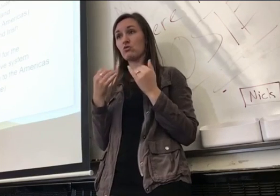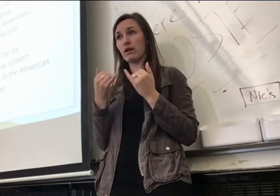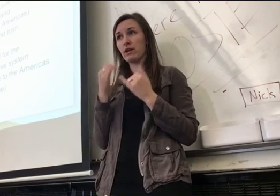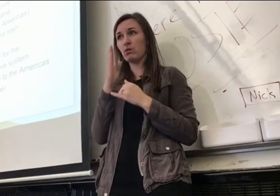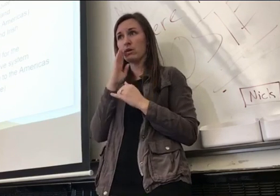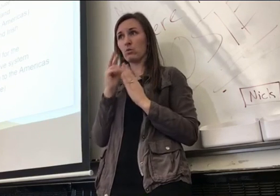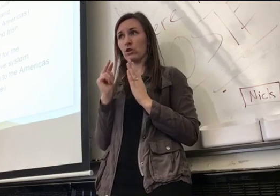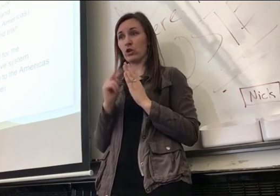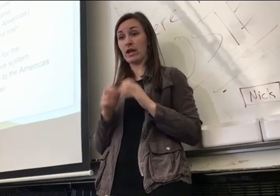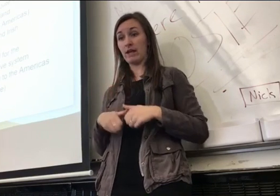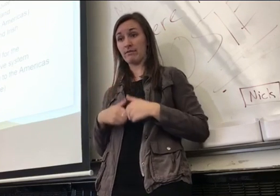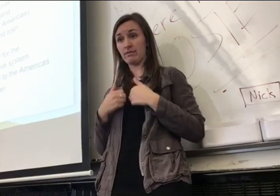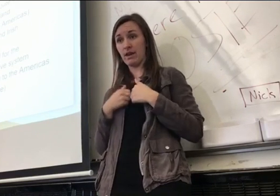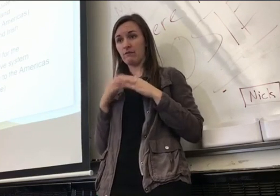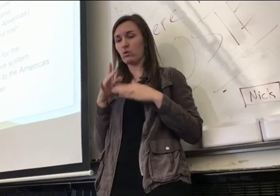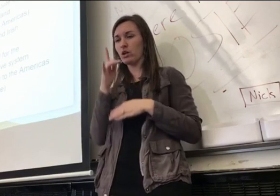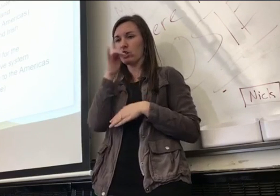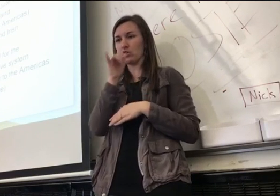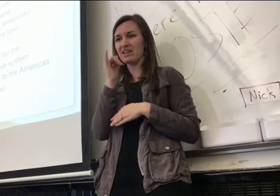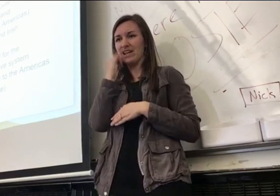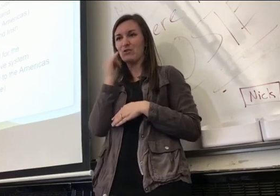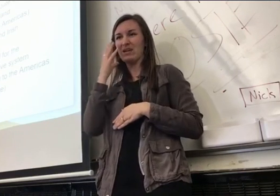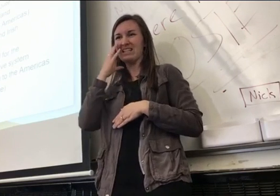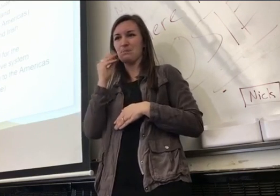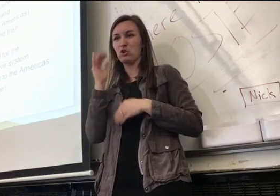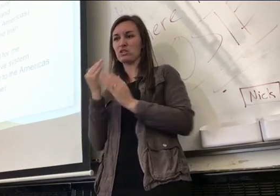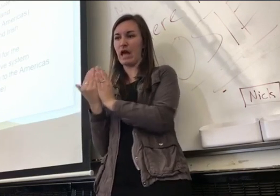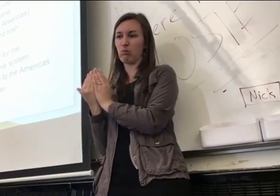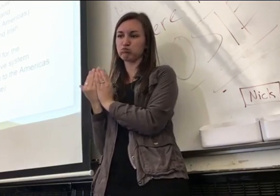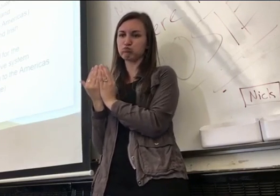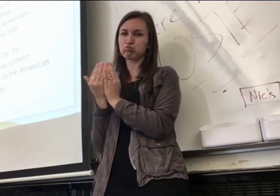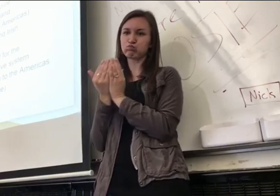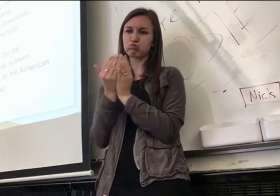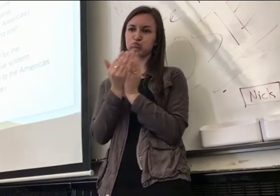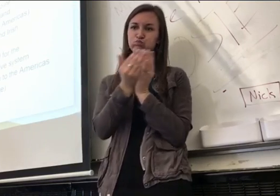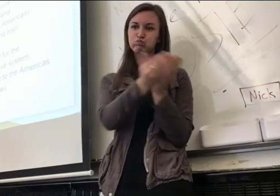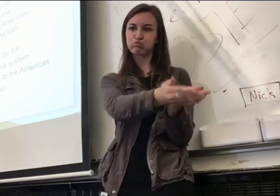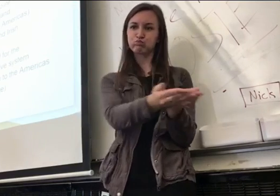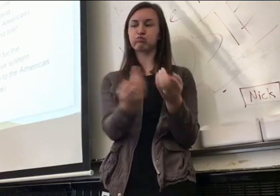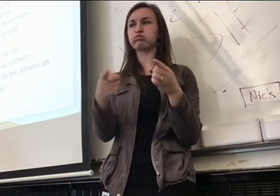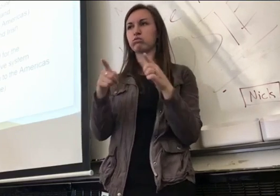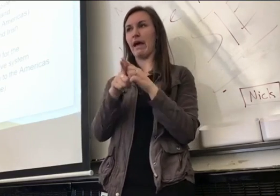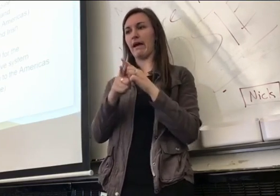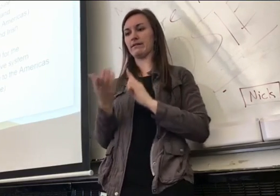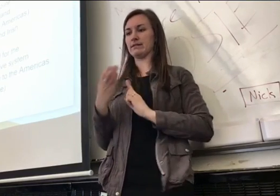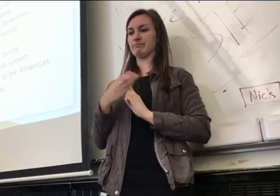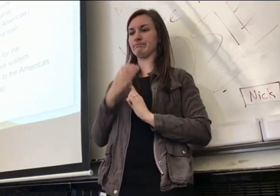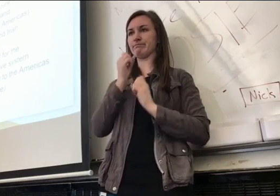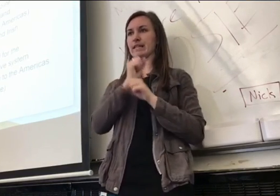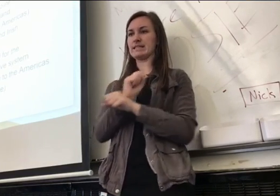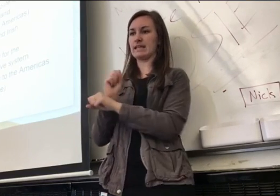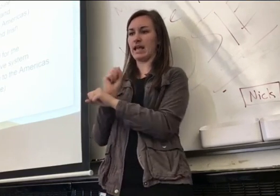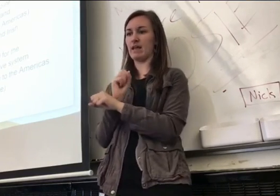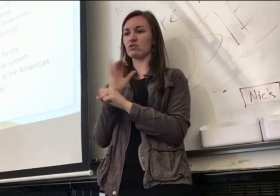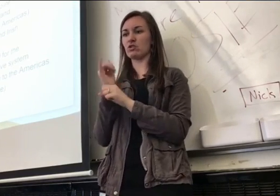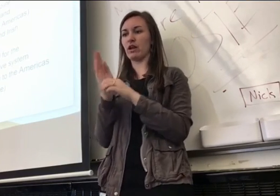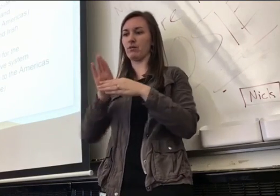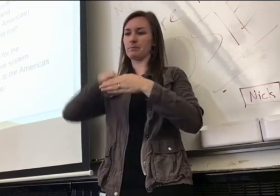what life would be like if you were going over on the Middle Passage as a slave. Go ahead and flip to the first